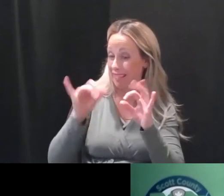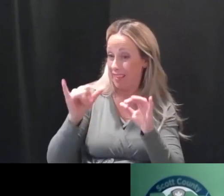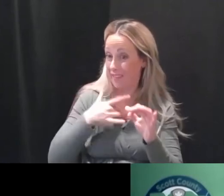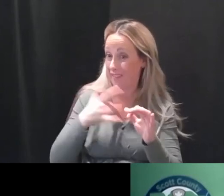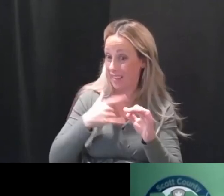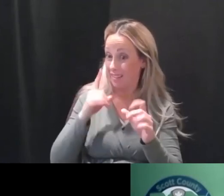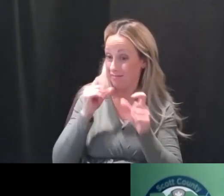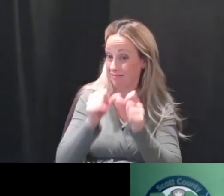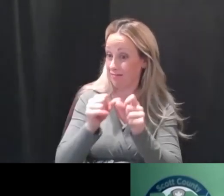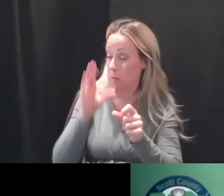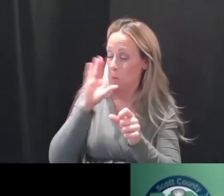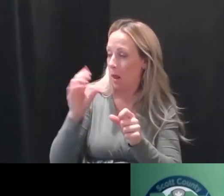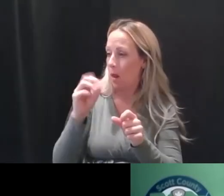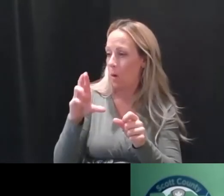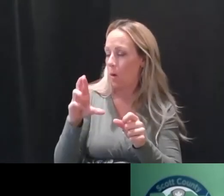this?